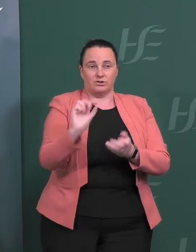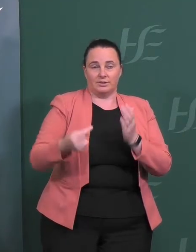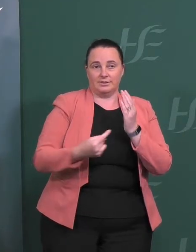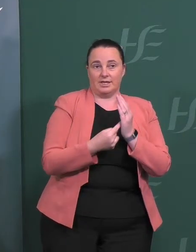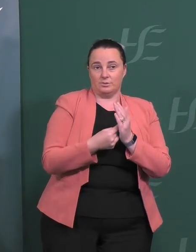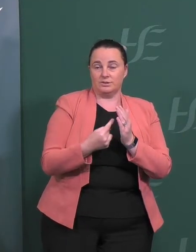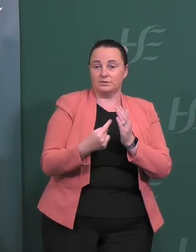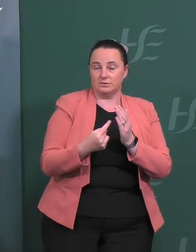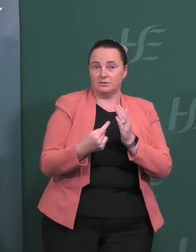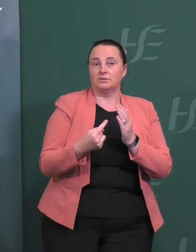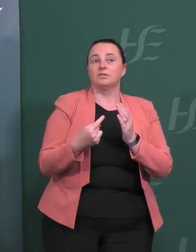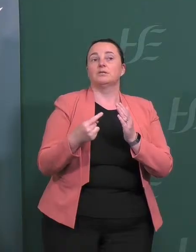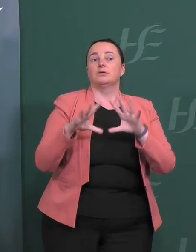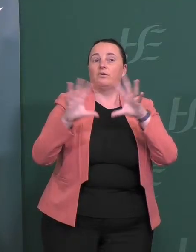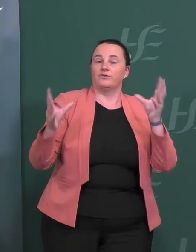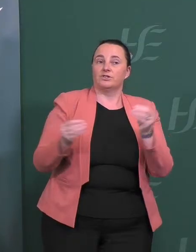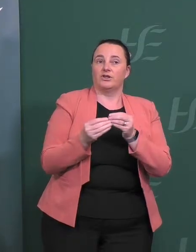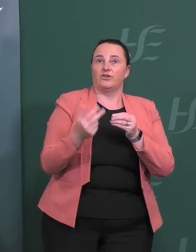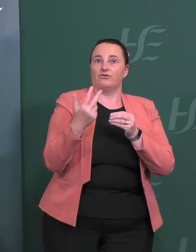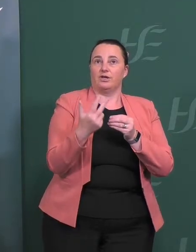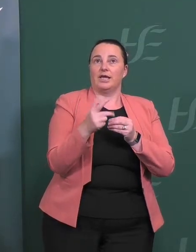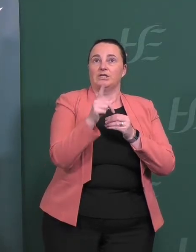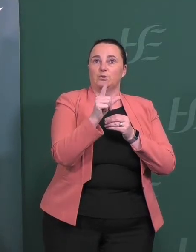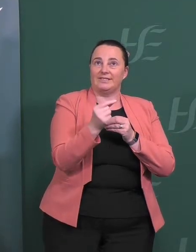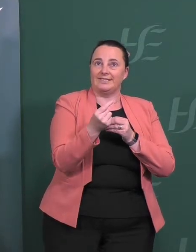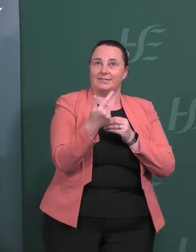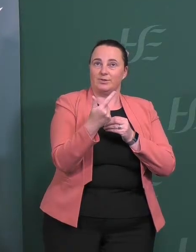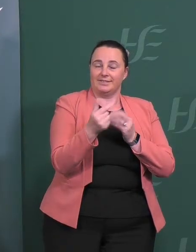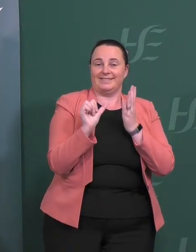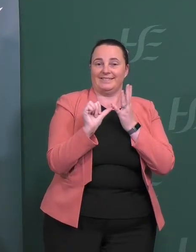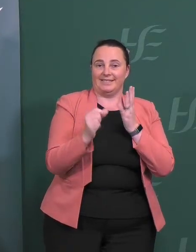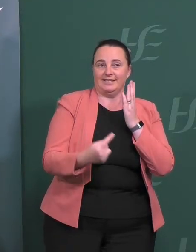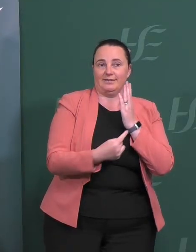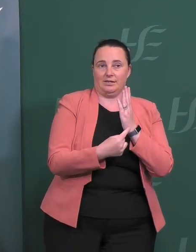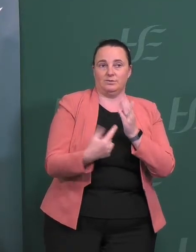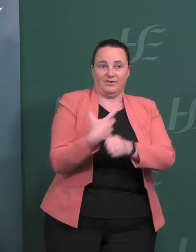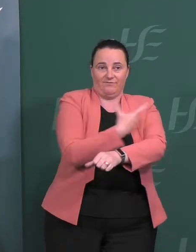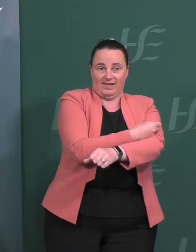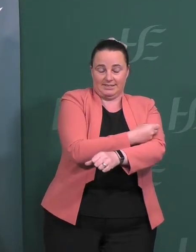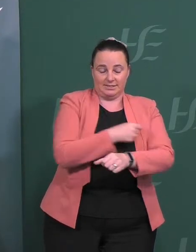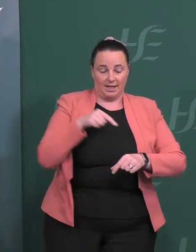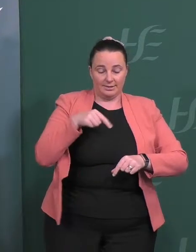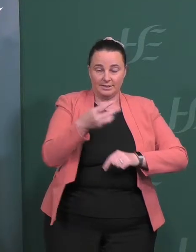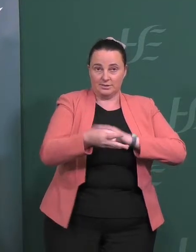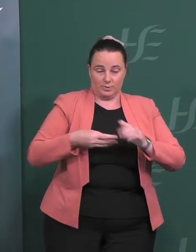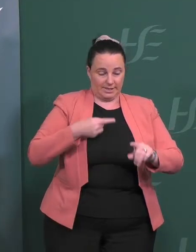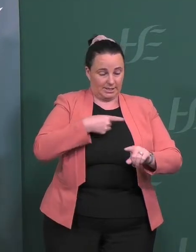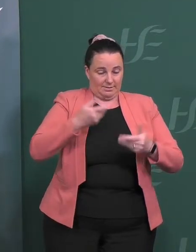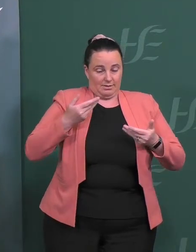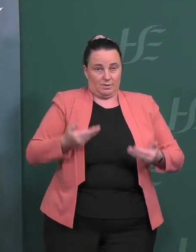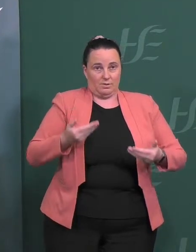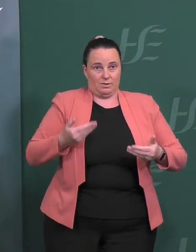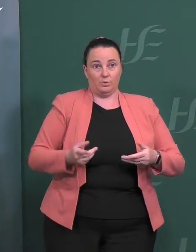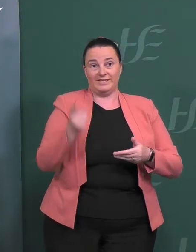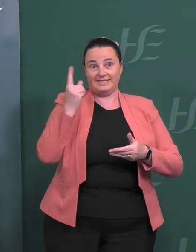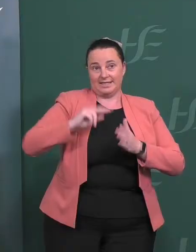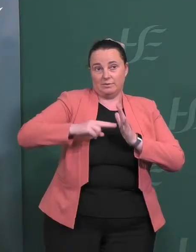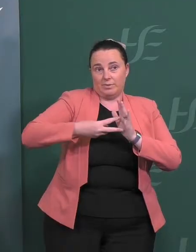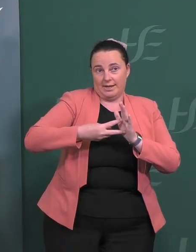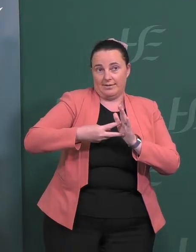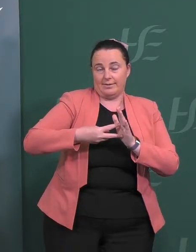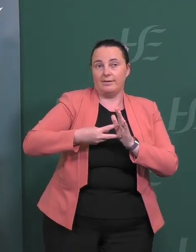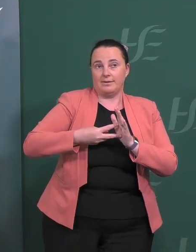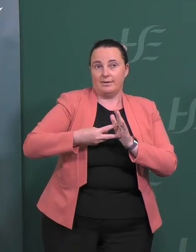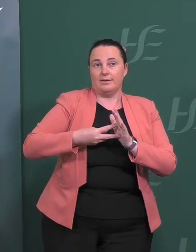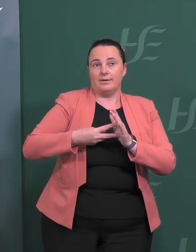300,000 vaccines. The total outcome was 326,000 vaccines administered. This week, the week we're in, we do plan or are on track